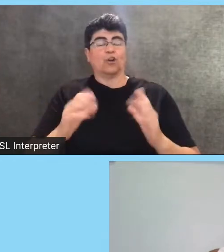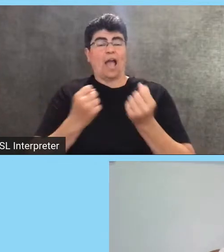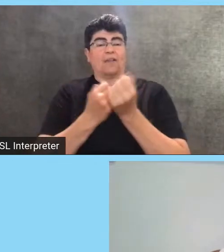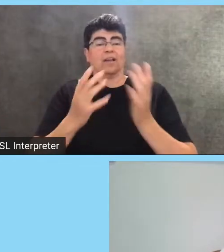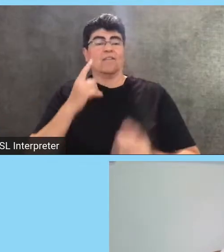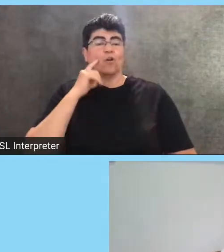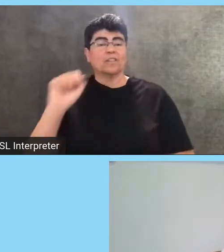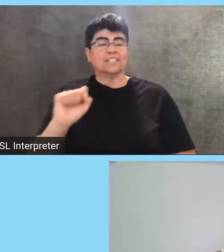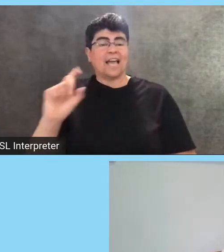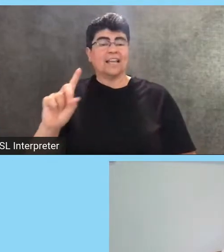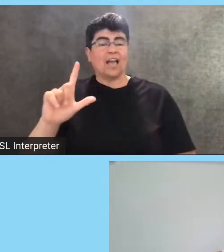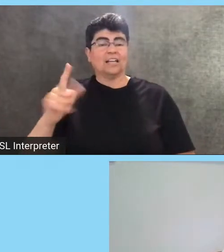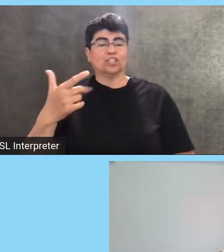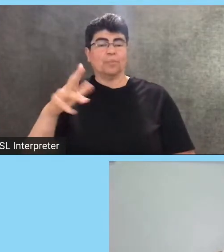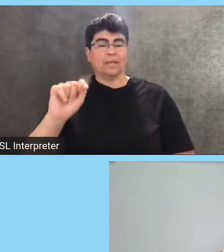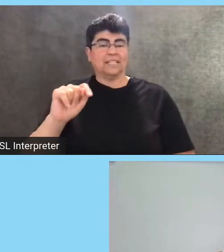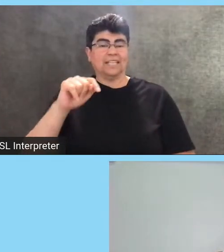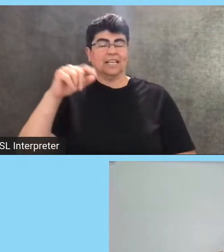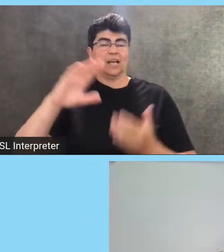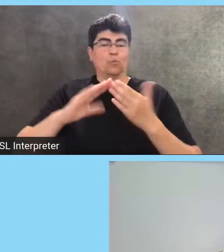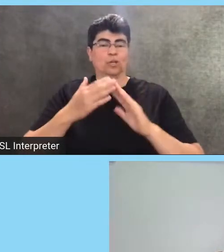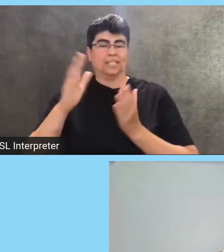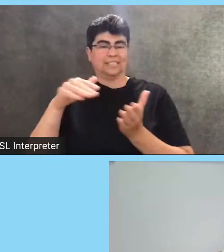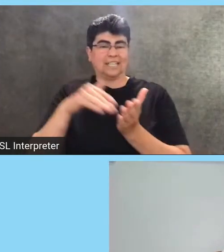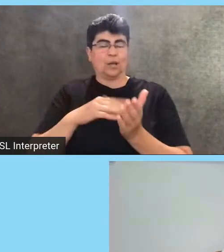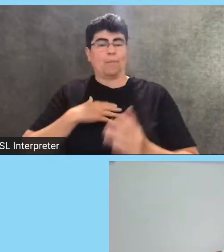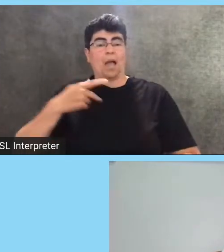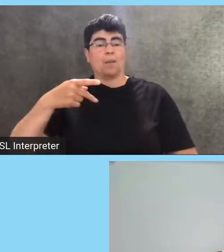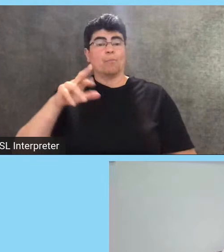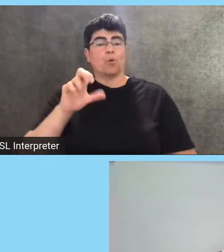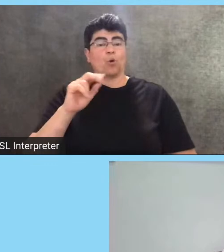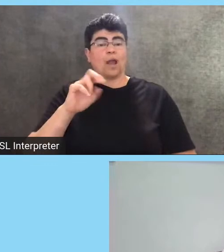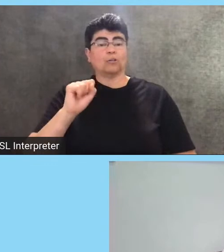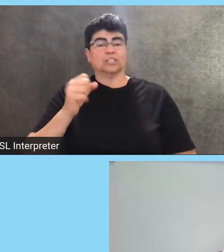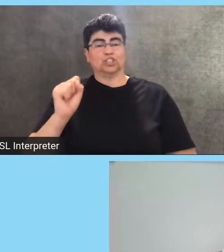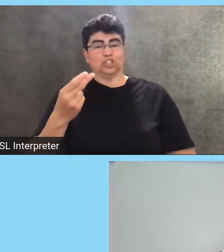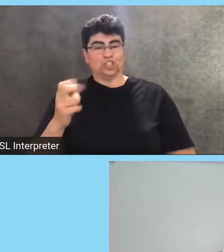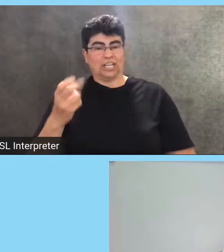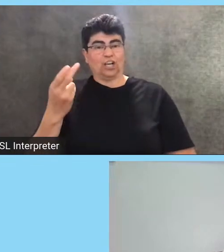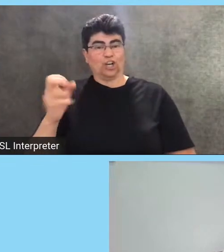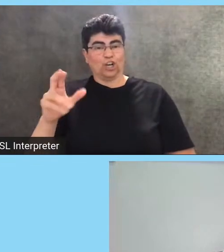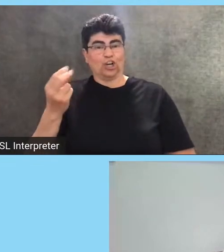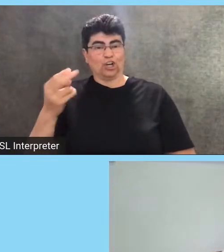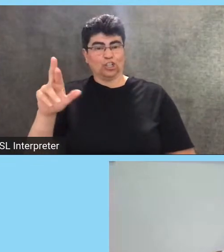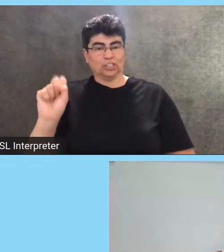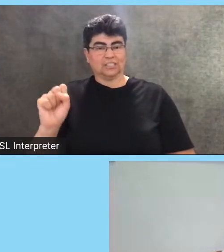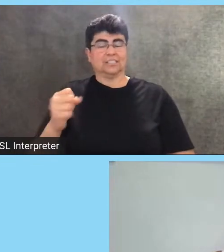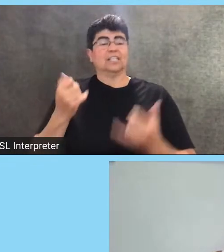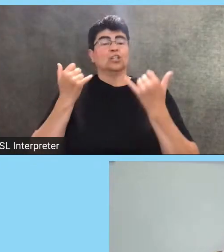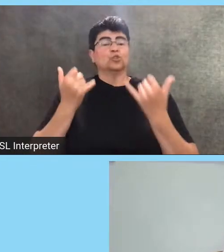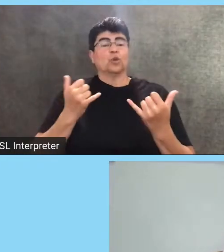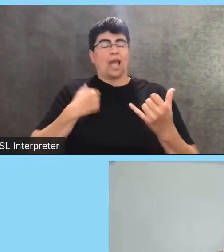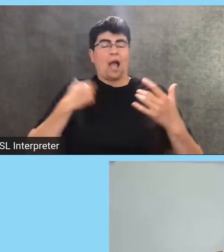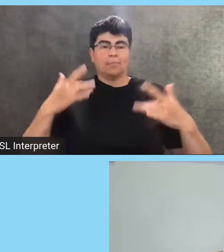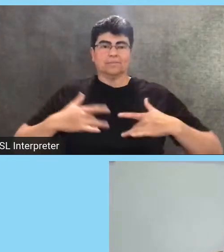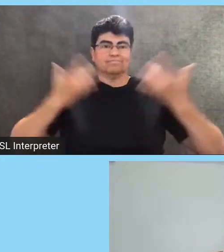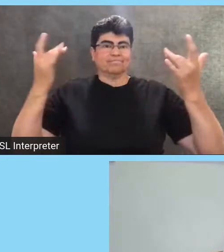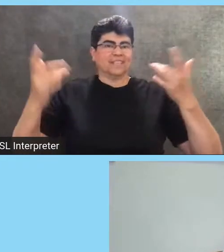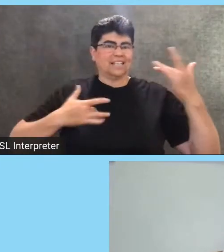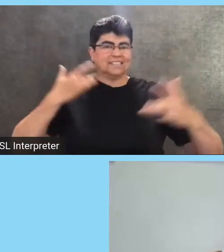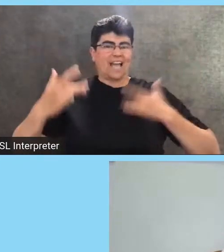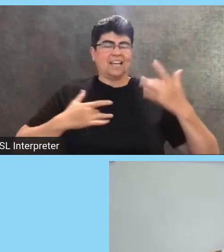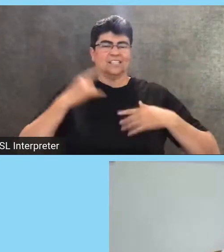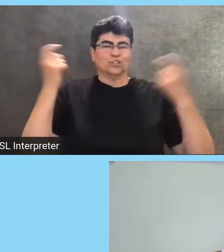San Diego LGBT Community Center. My pronouns are she, her, and hers. Today, I am so excited to celebrate the